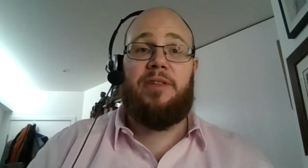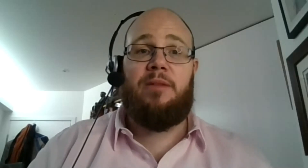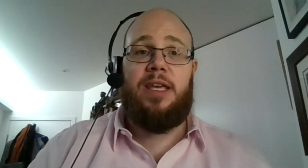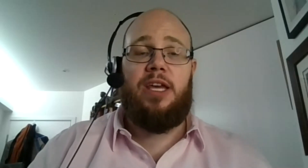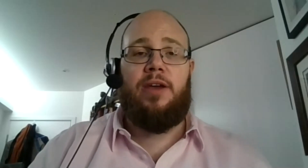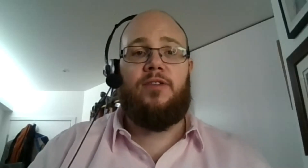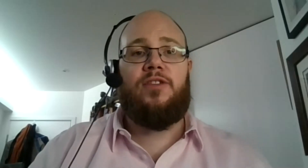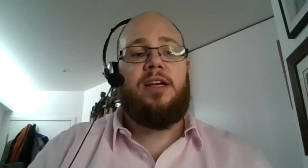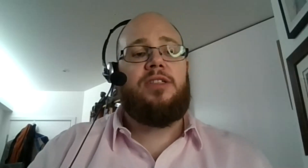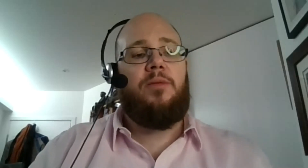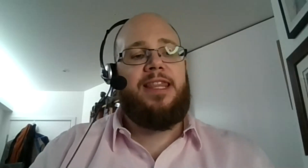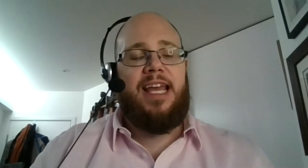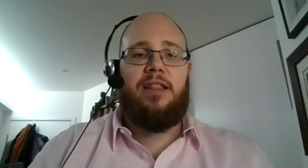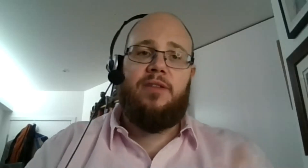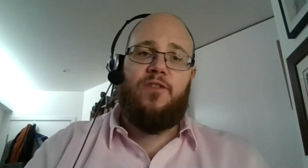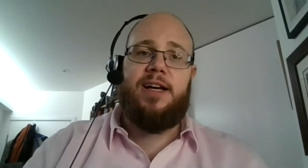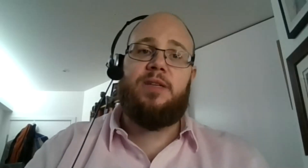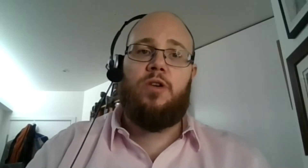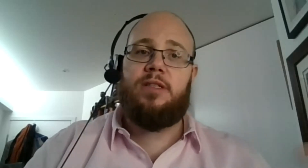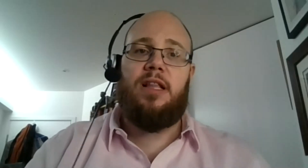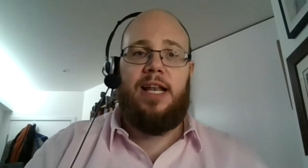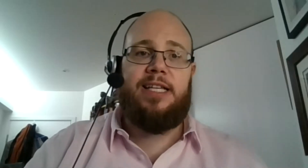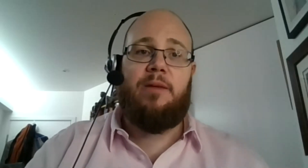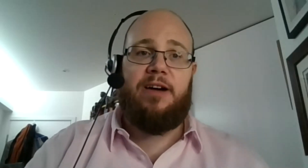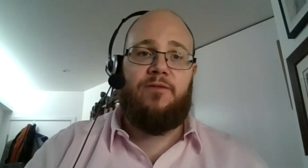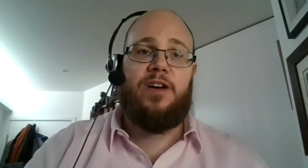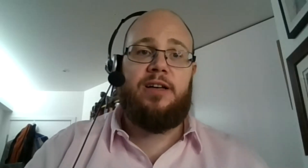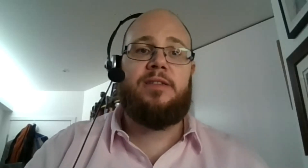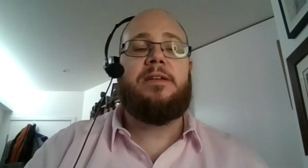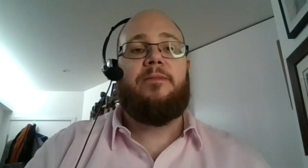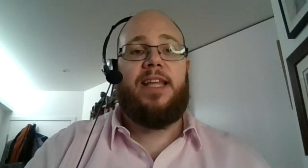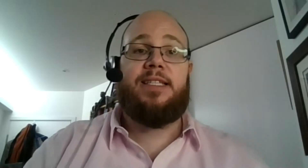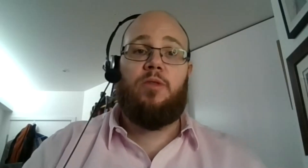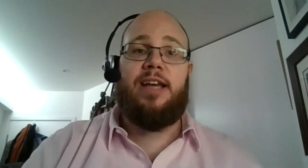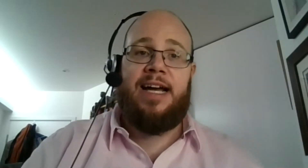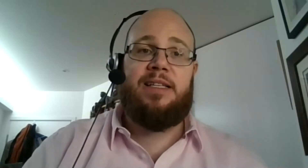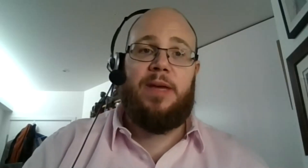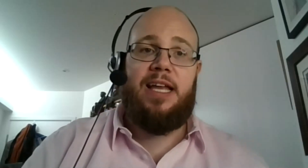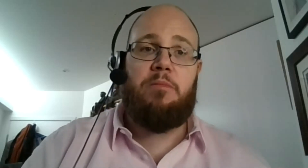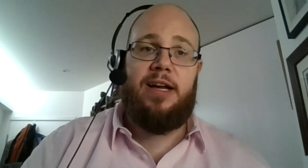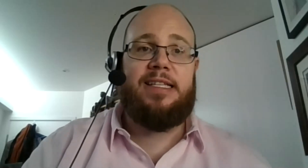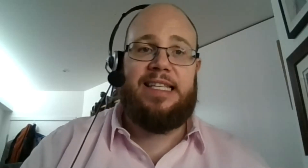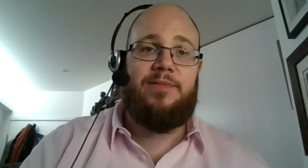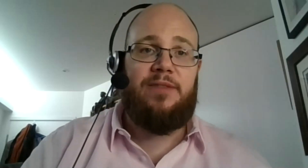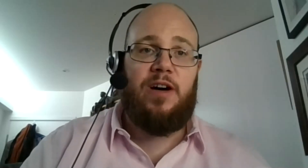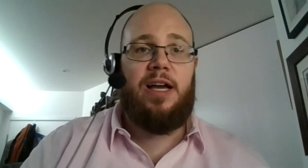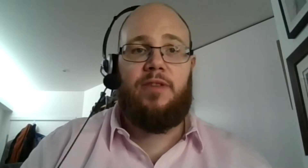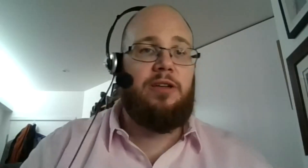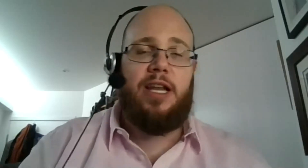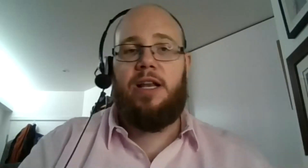can be used. So we think that the Pfizer one's likely to come out first. That's the one that has to be in -75, and you can only